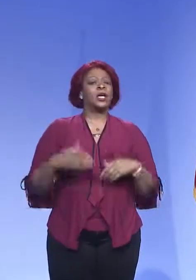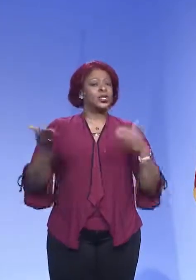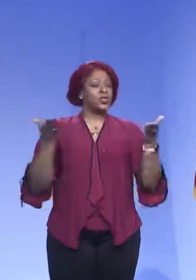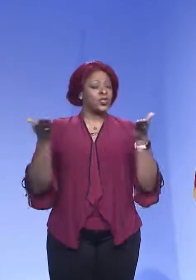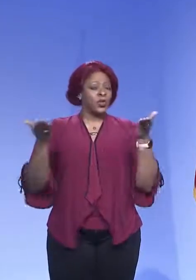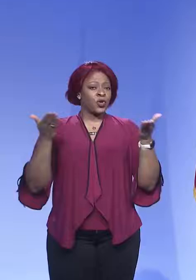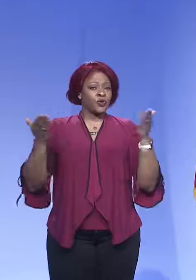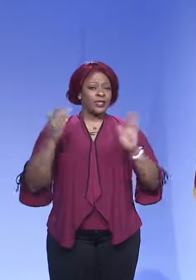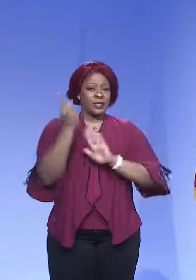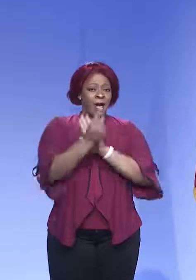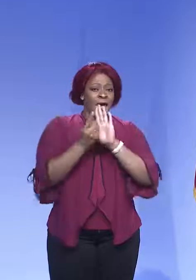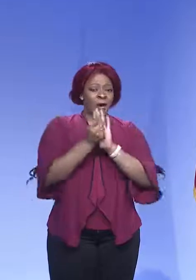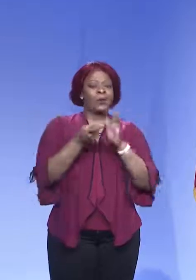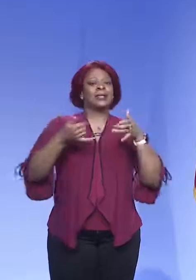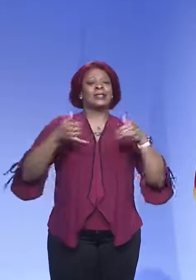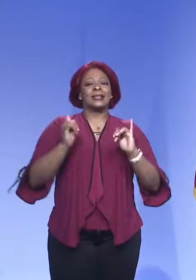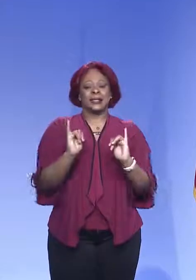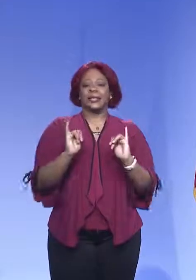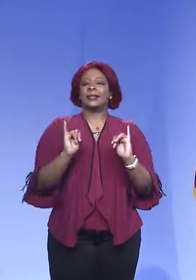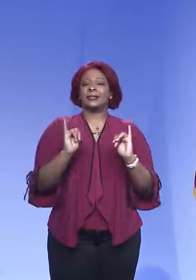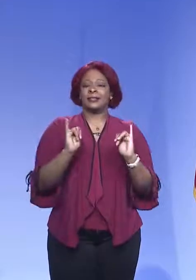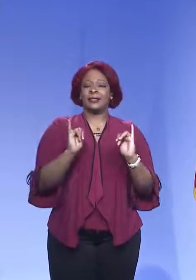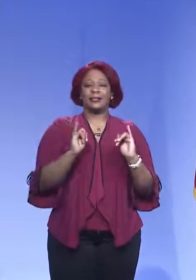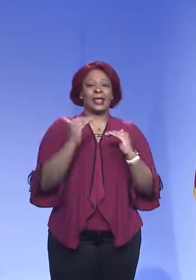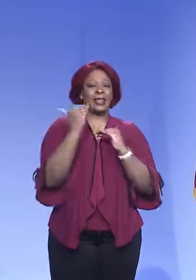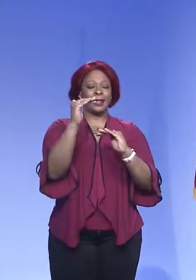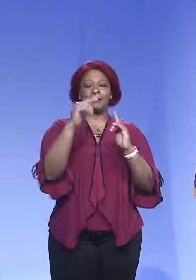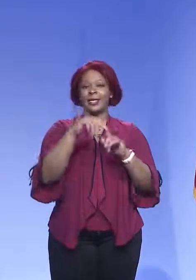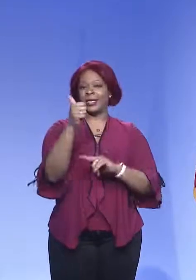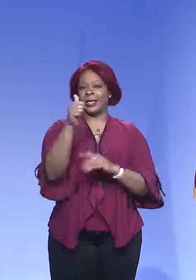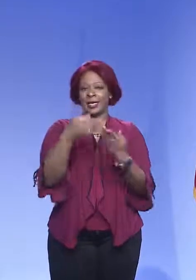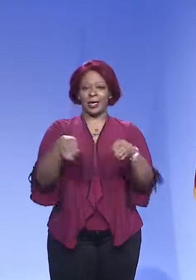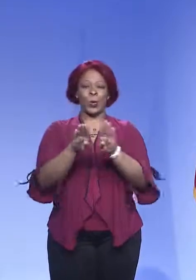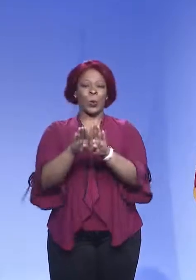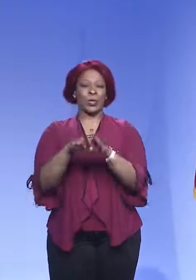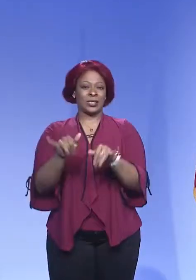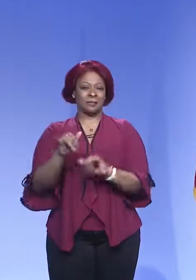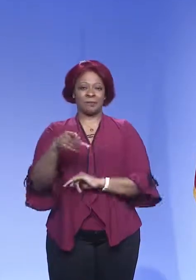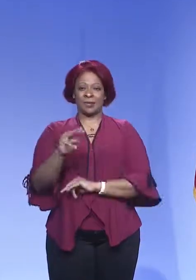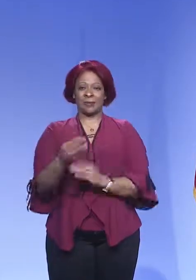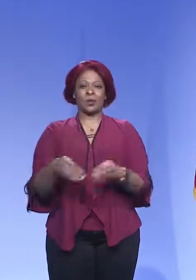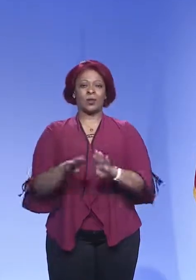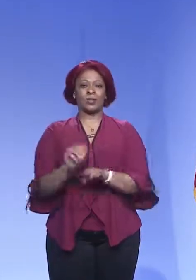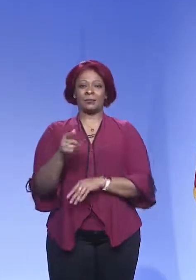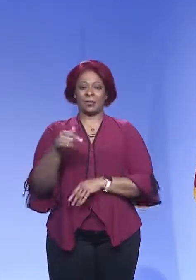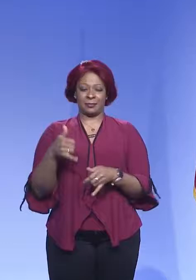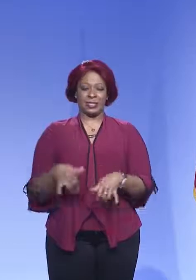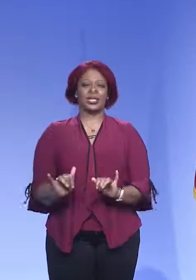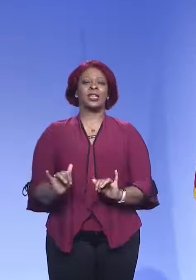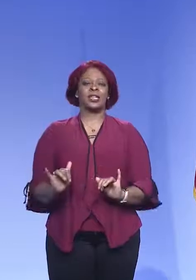service hours are still limited to 10 o'clock p.m.